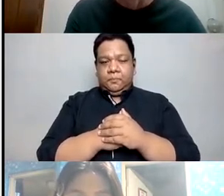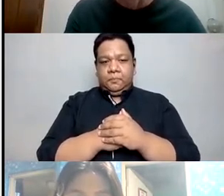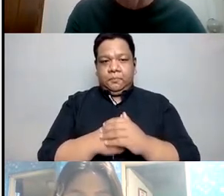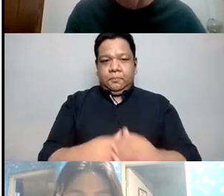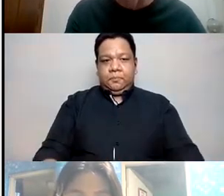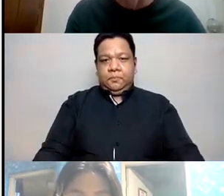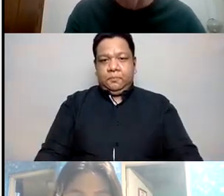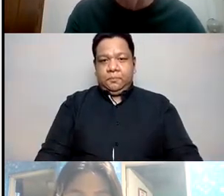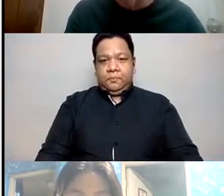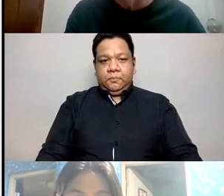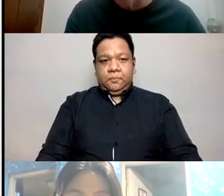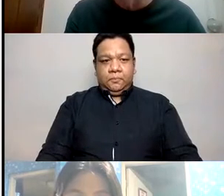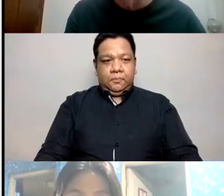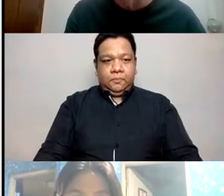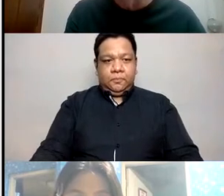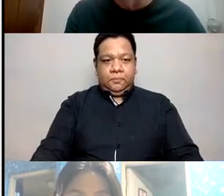Right there.